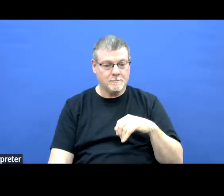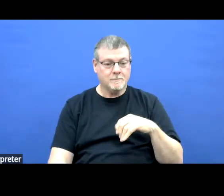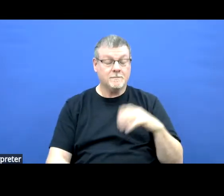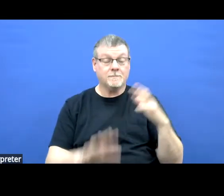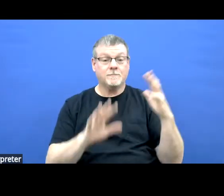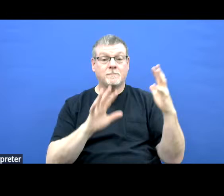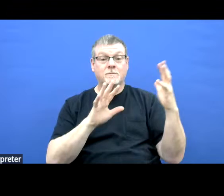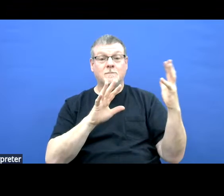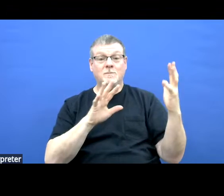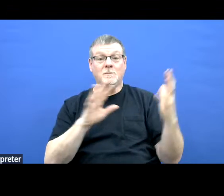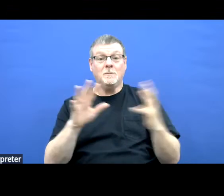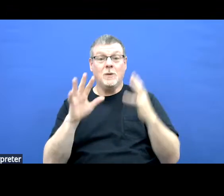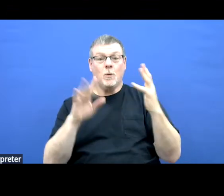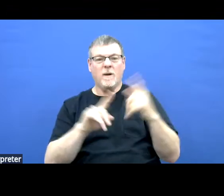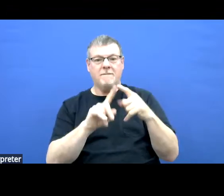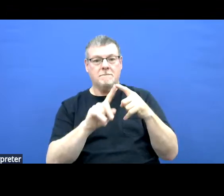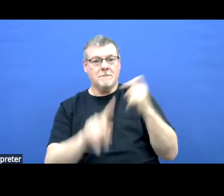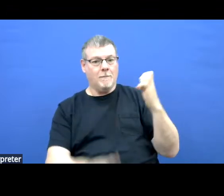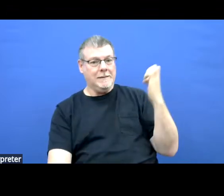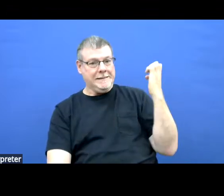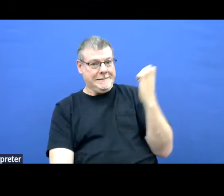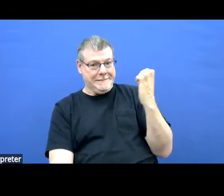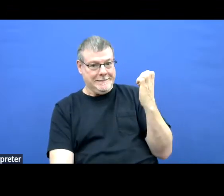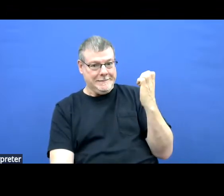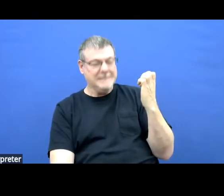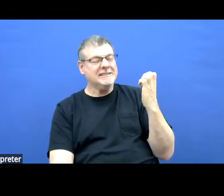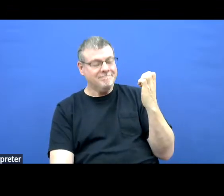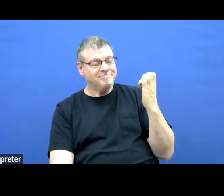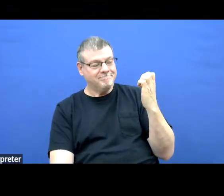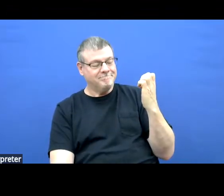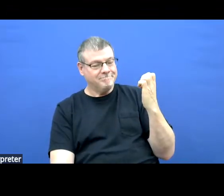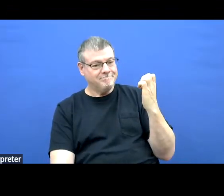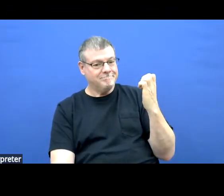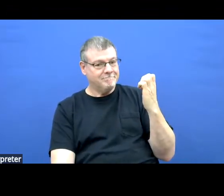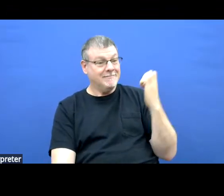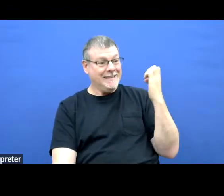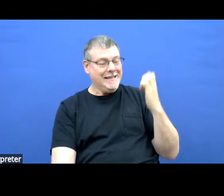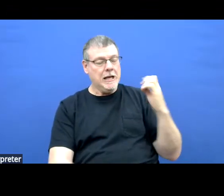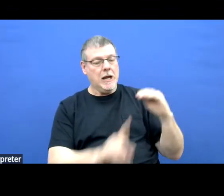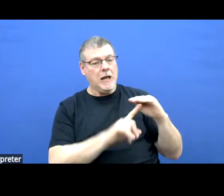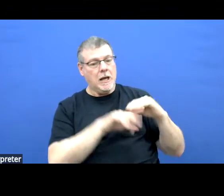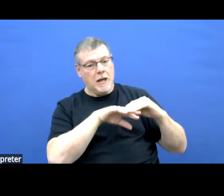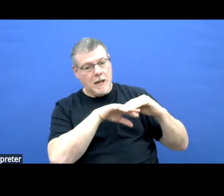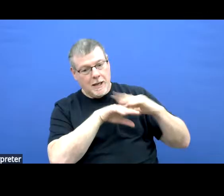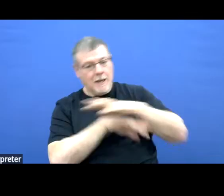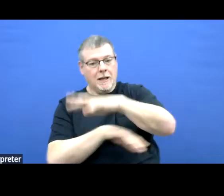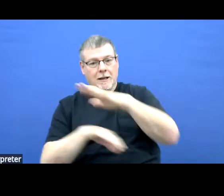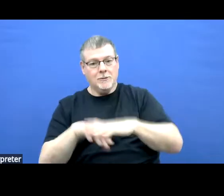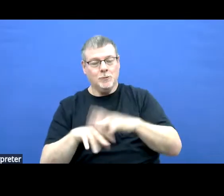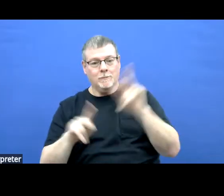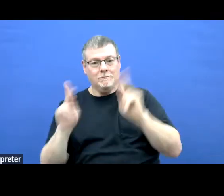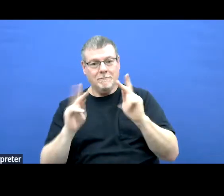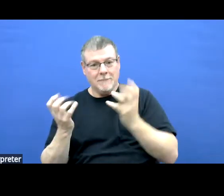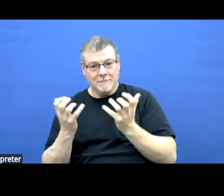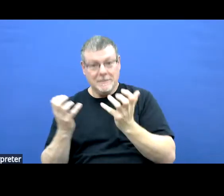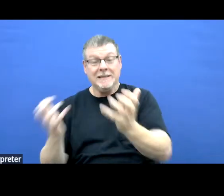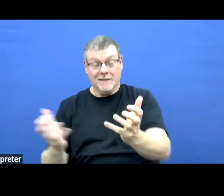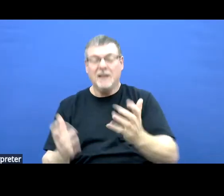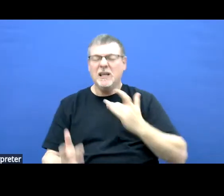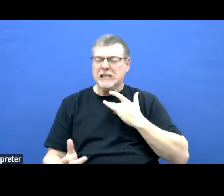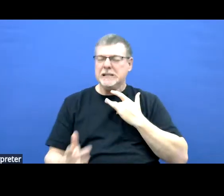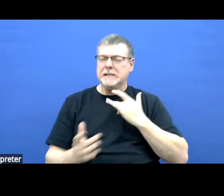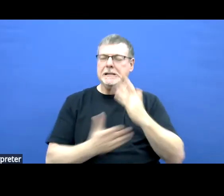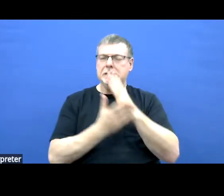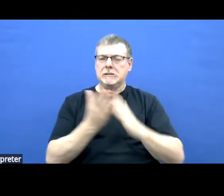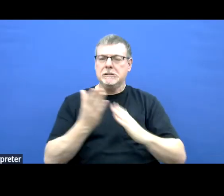wind was coming out of the east, therefore blowing the stuff back onto the crowds. Typically, there is debris that comes